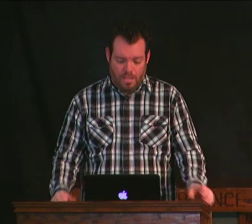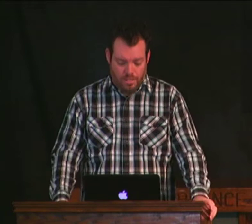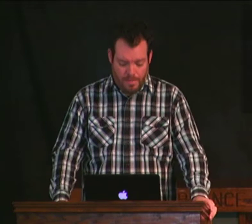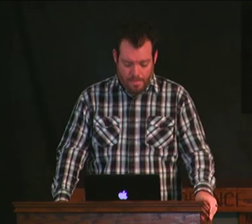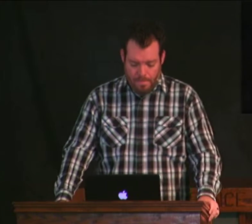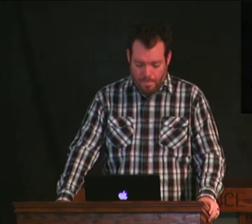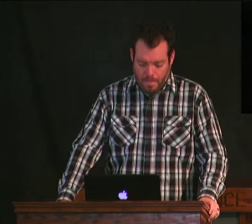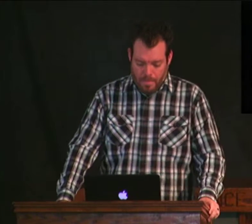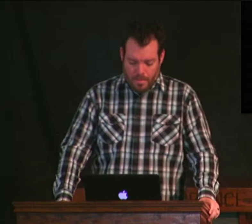much.